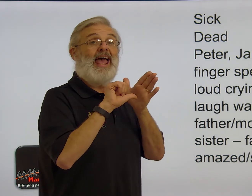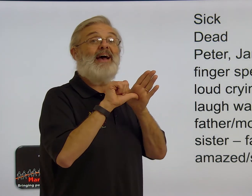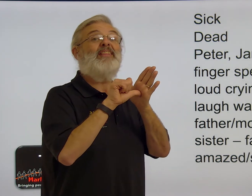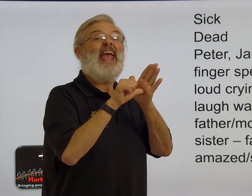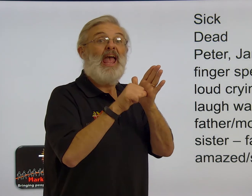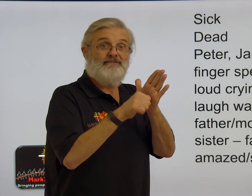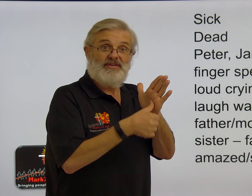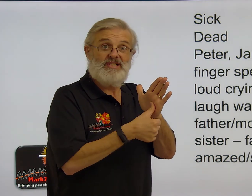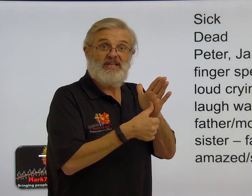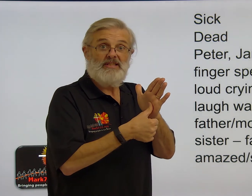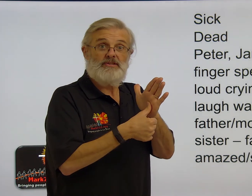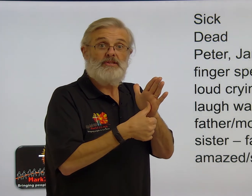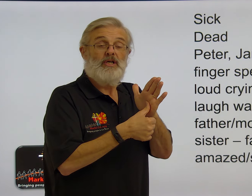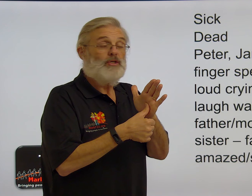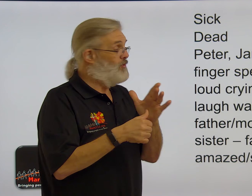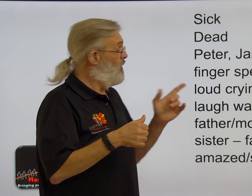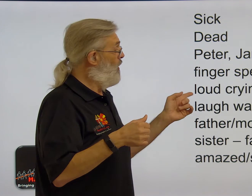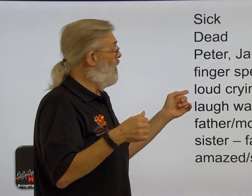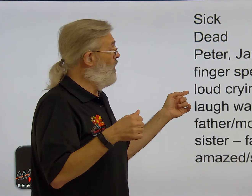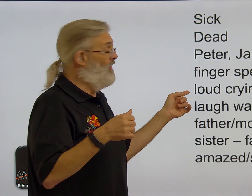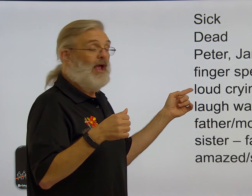the emphasis. So they were